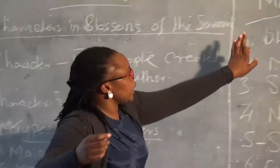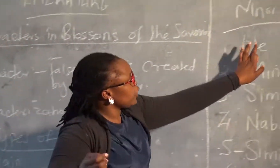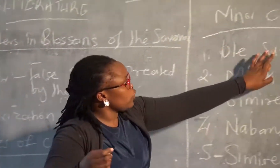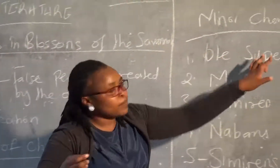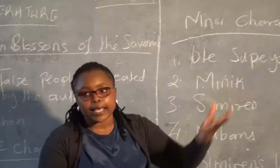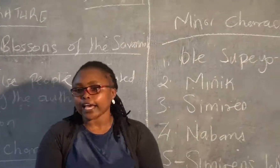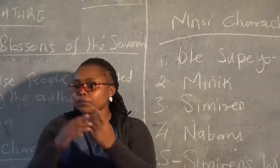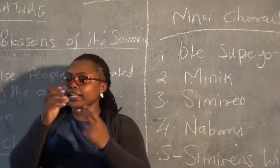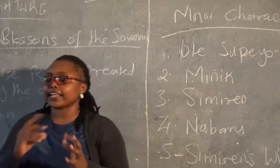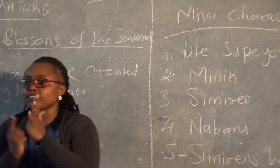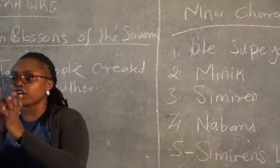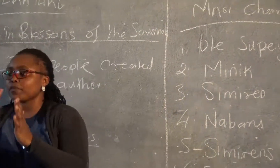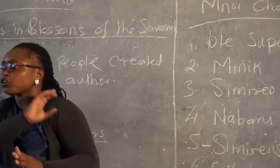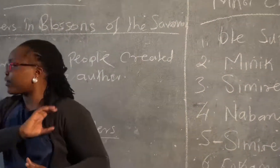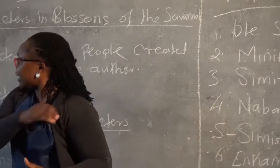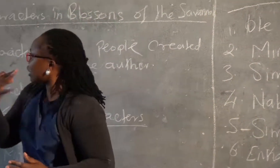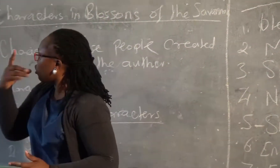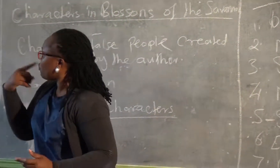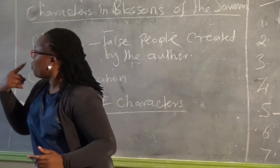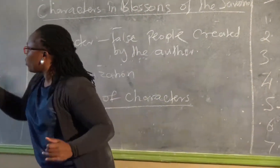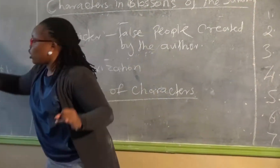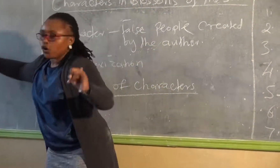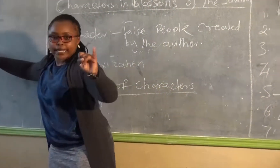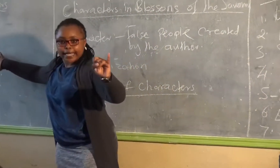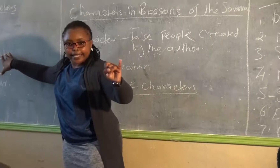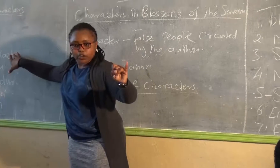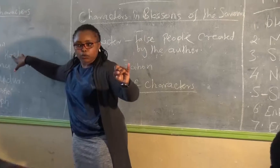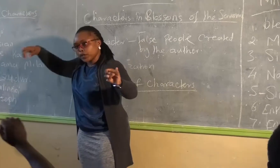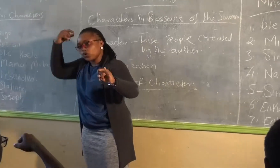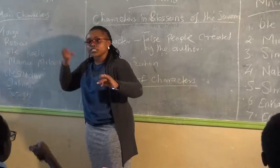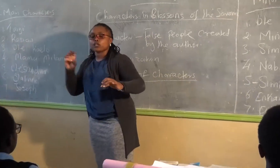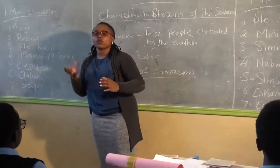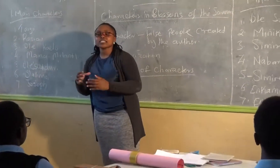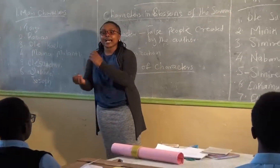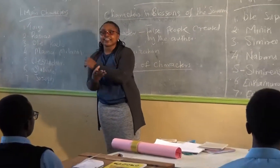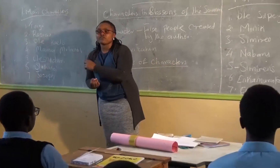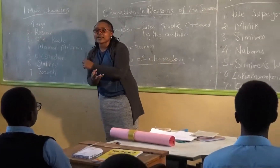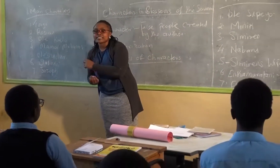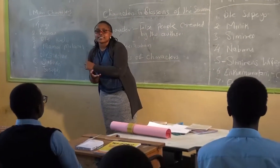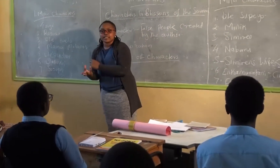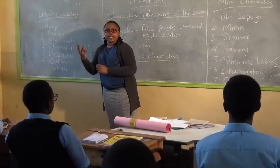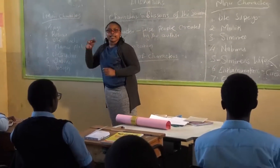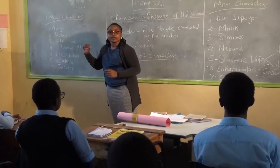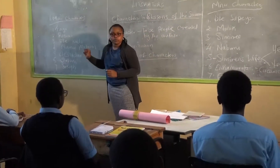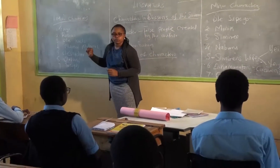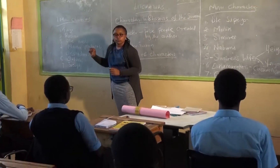Olesupeyo helped in the development of character of who? Ole Kaero, because he was advising him.